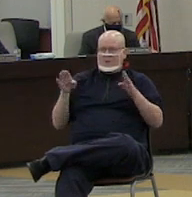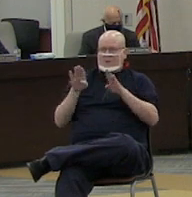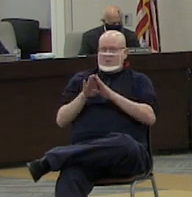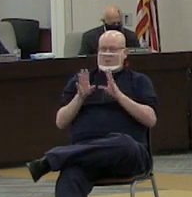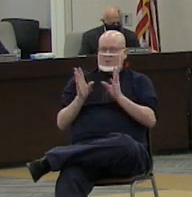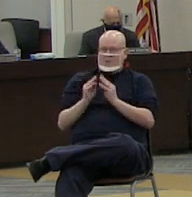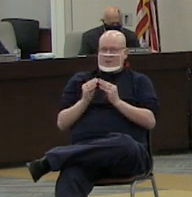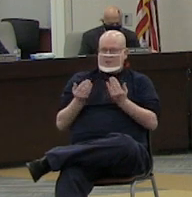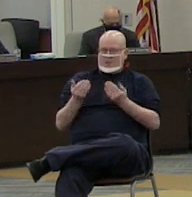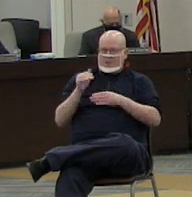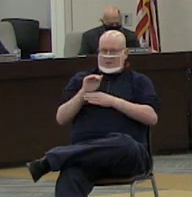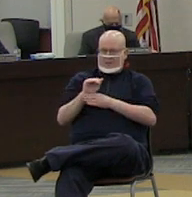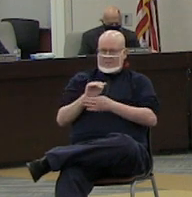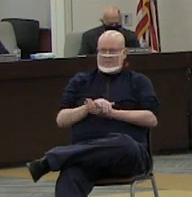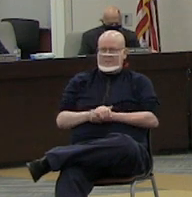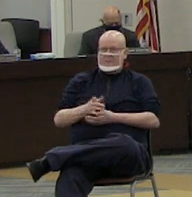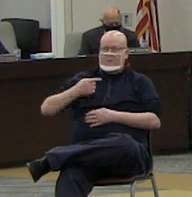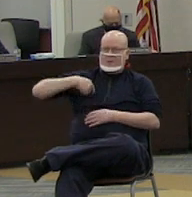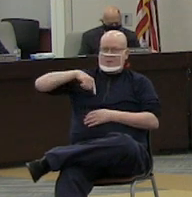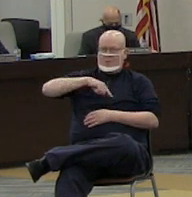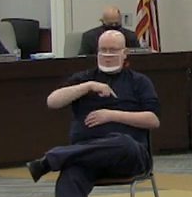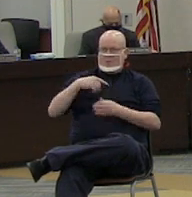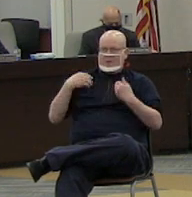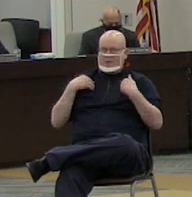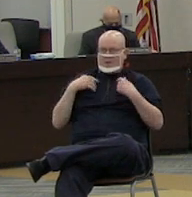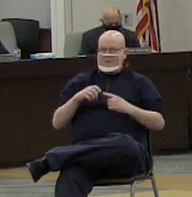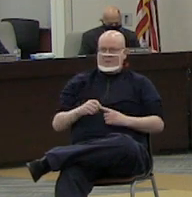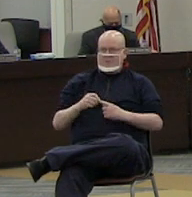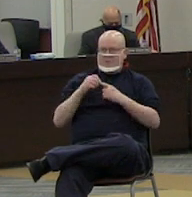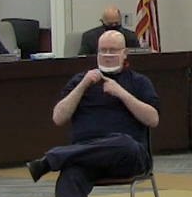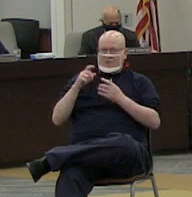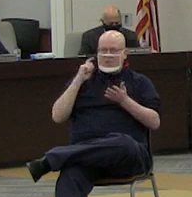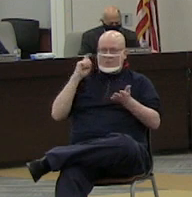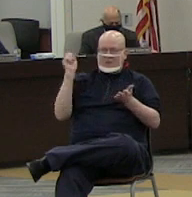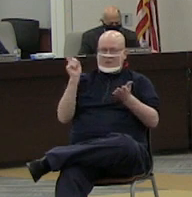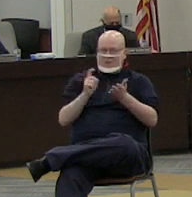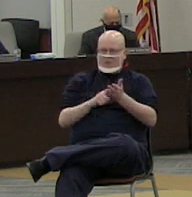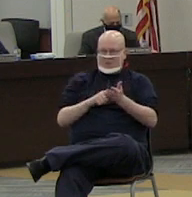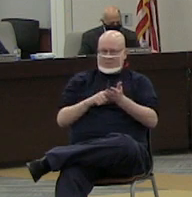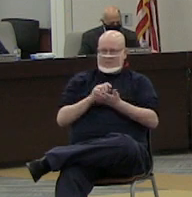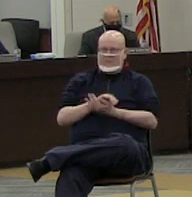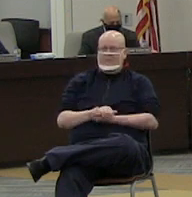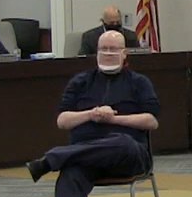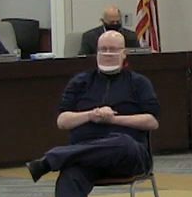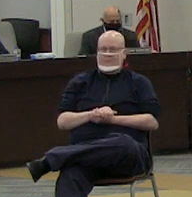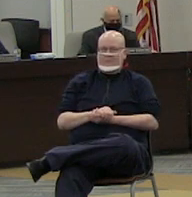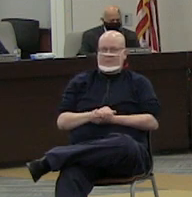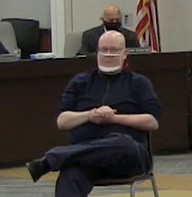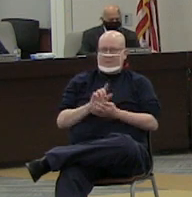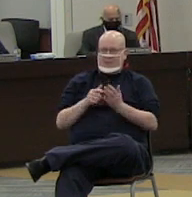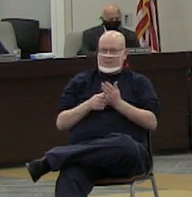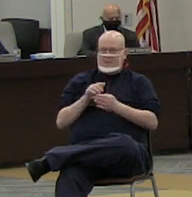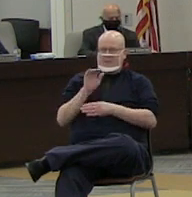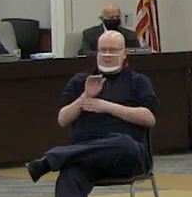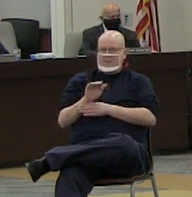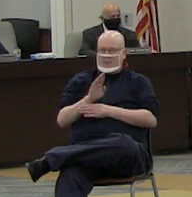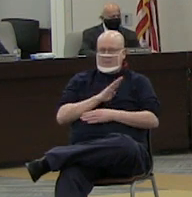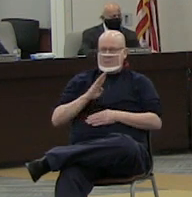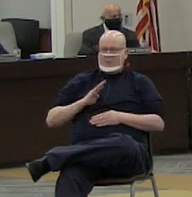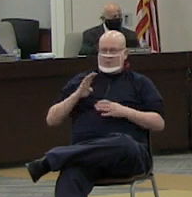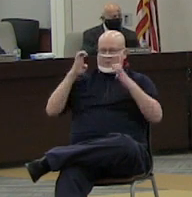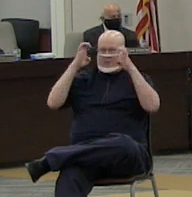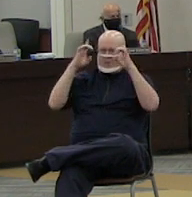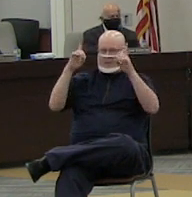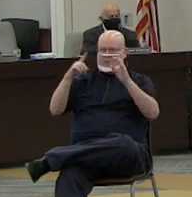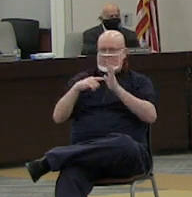tonight. We do, however, have some special recognitions to get to. So this evening, the Board of Education is